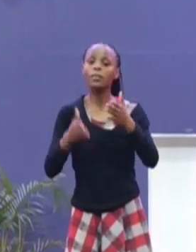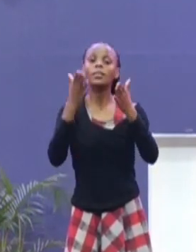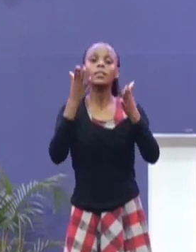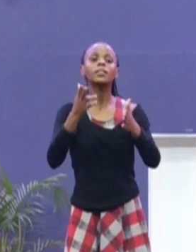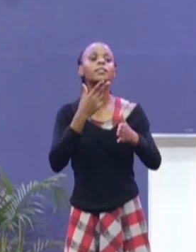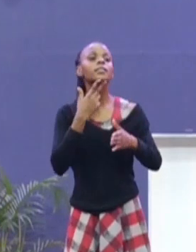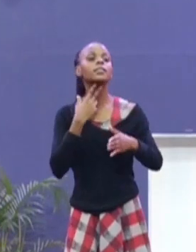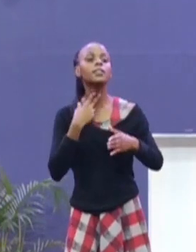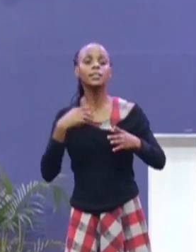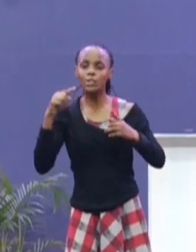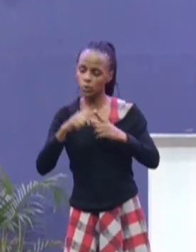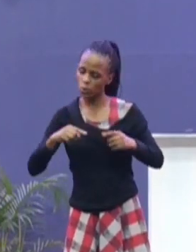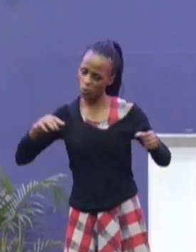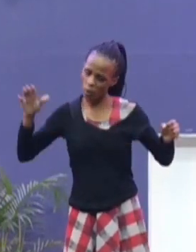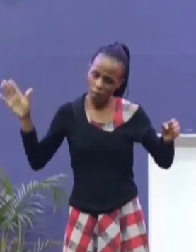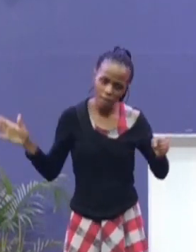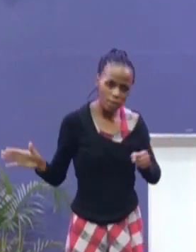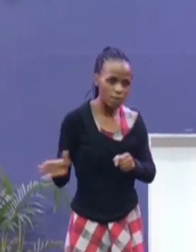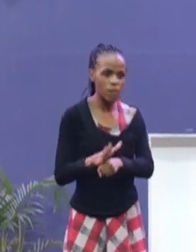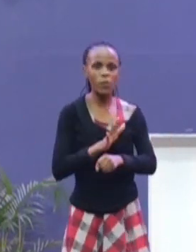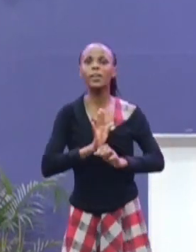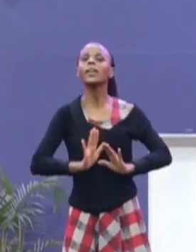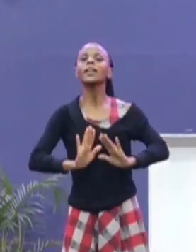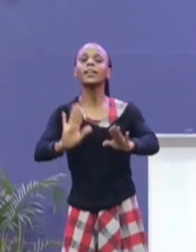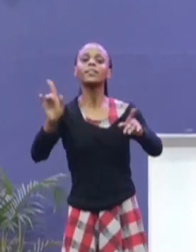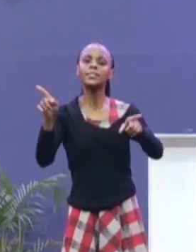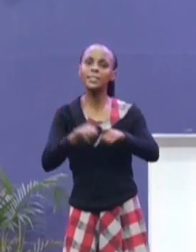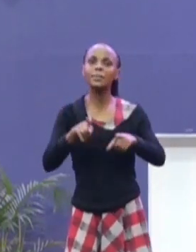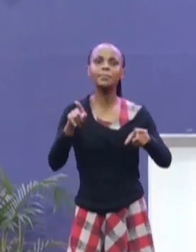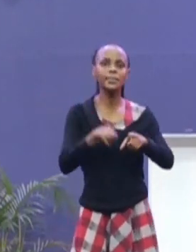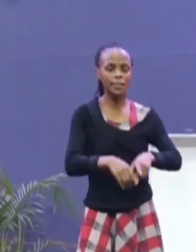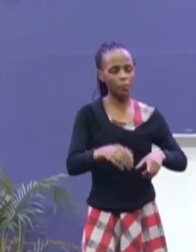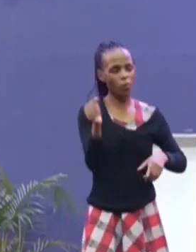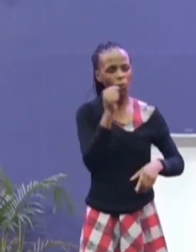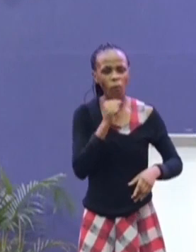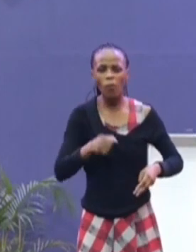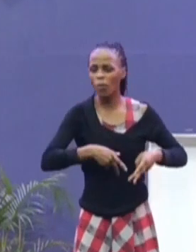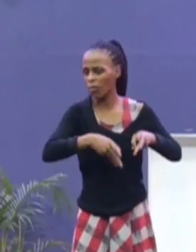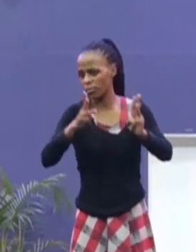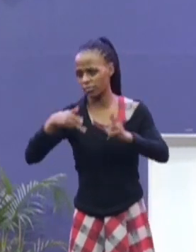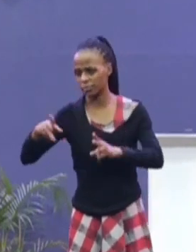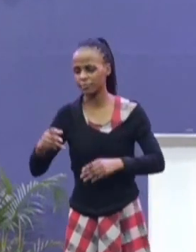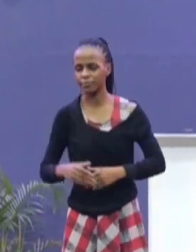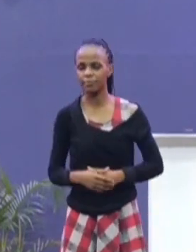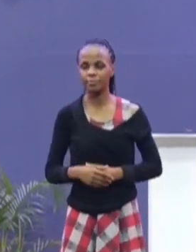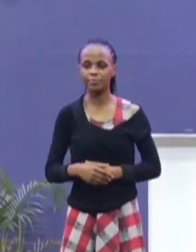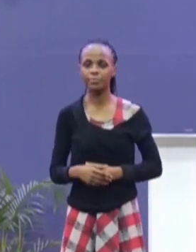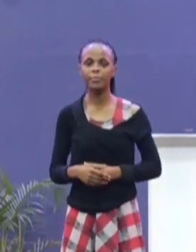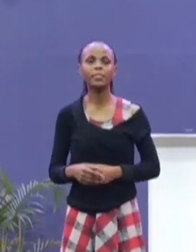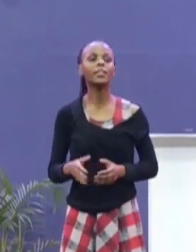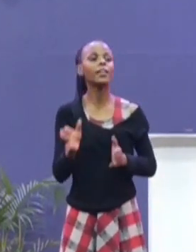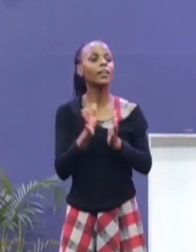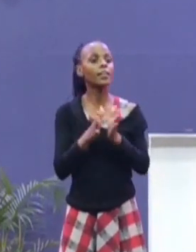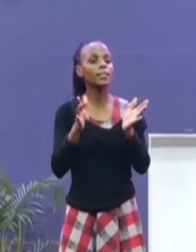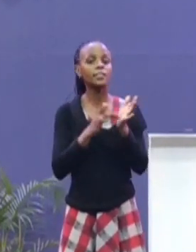come out of that pattern. Waliwo obwetaavu obwaffe okuviirayo ddala mitendera giri eri. And Jesus